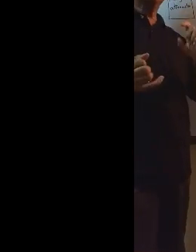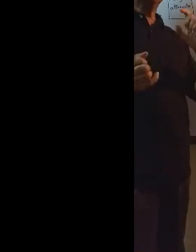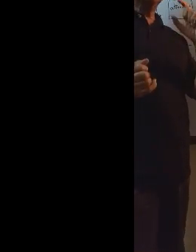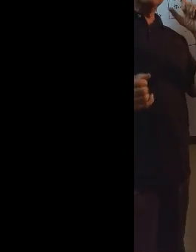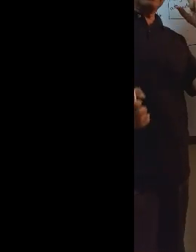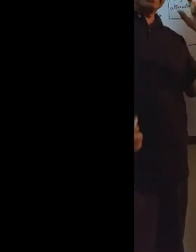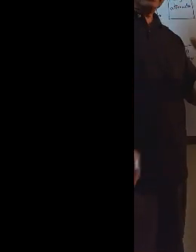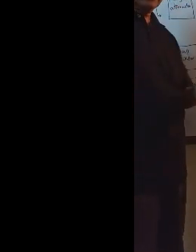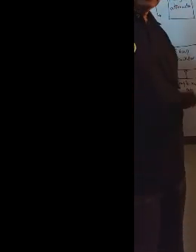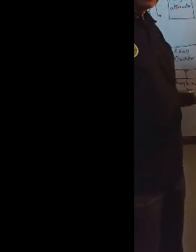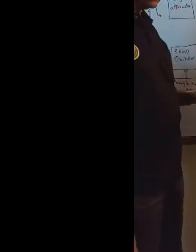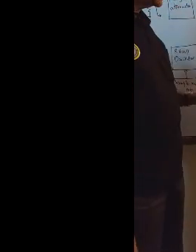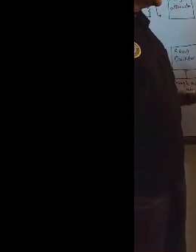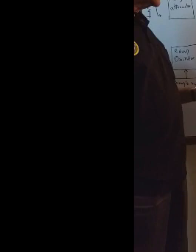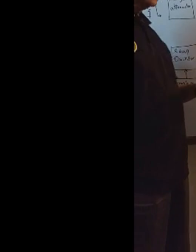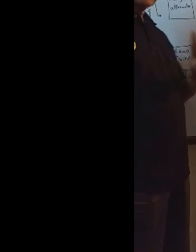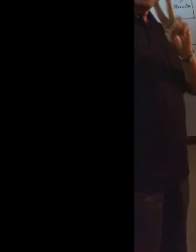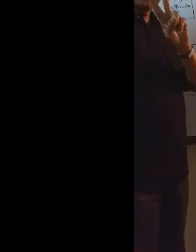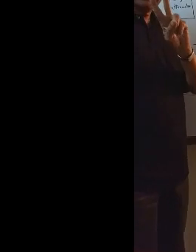OSC.